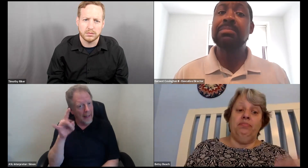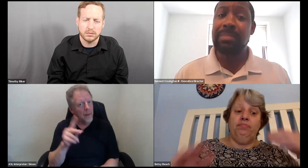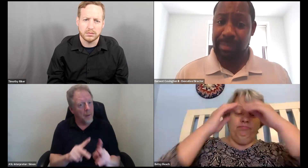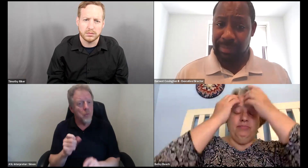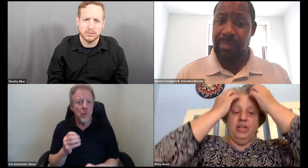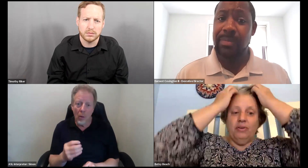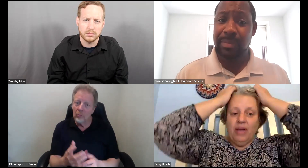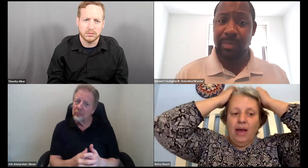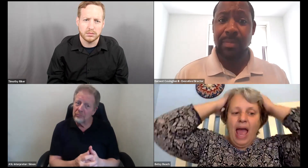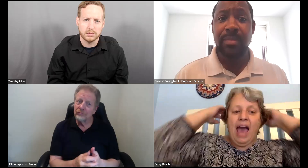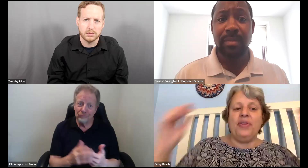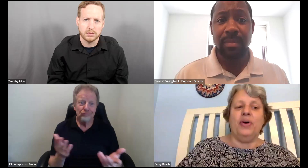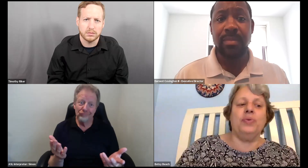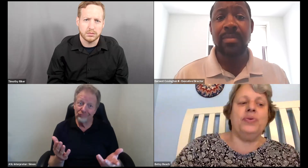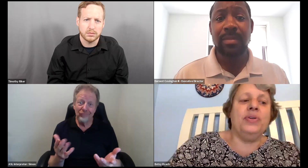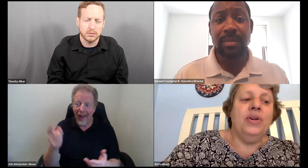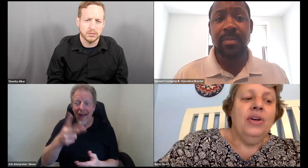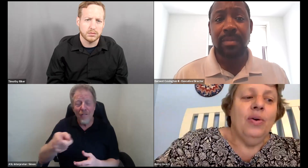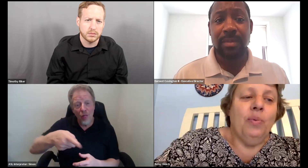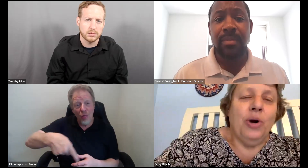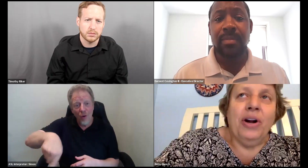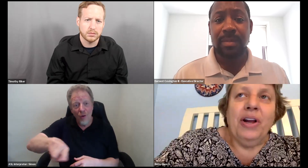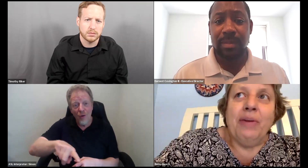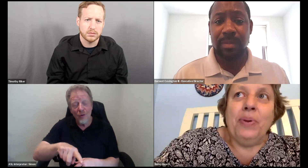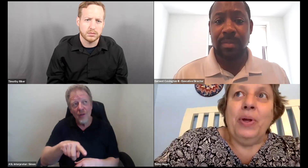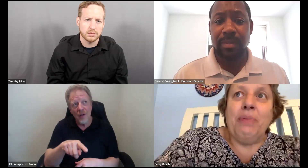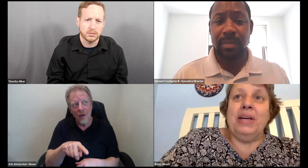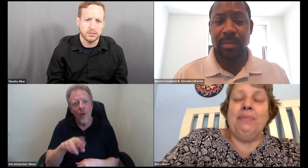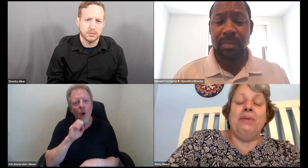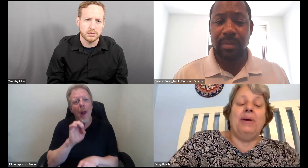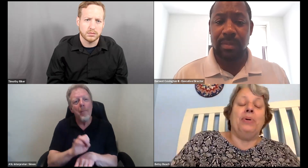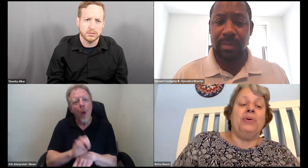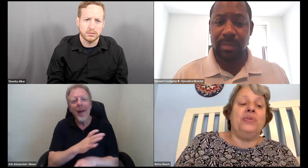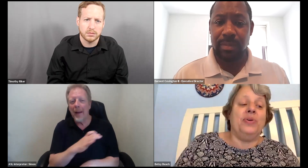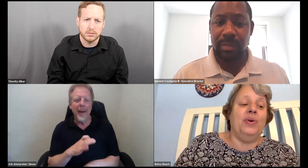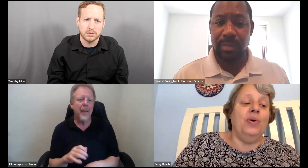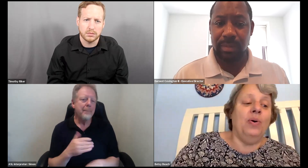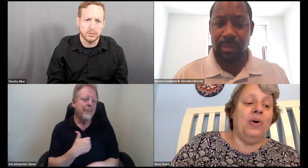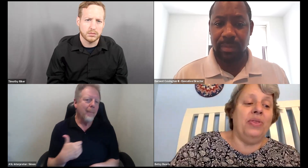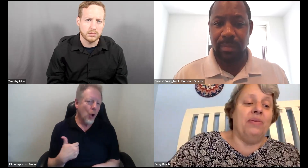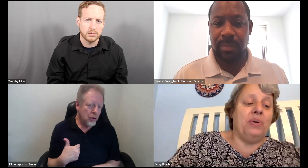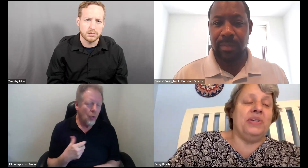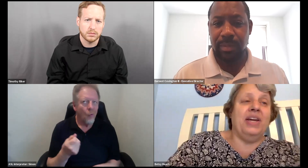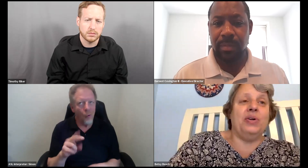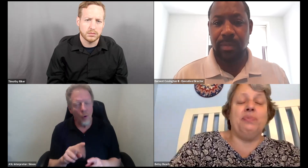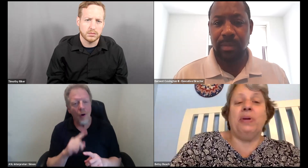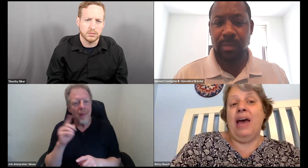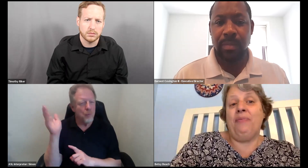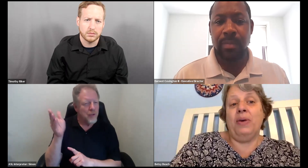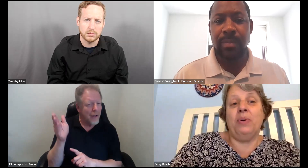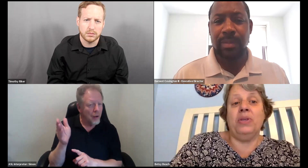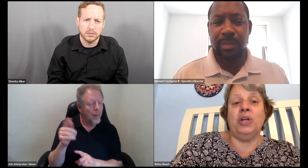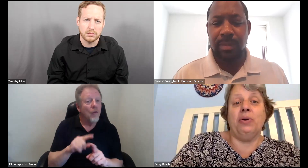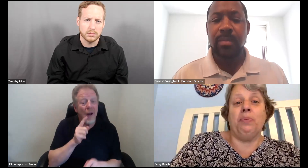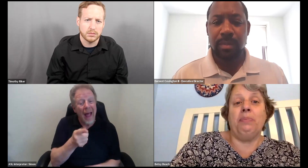So, you know, half of those were employment committee members or the presenters, but half